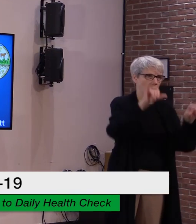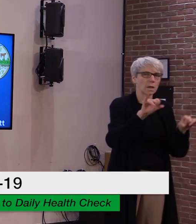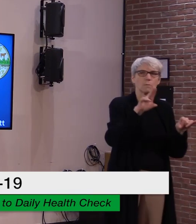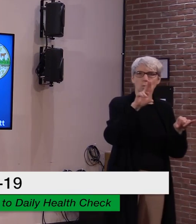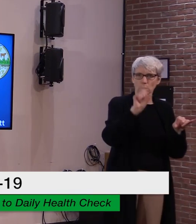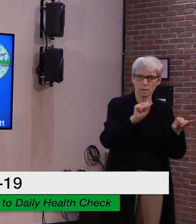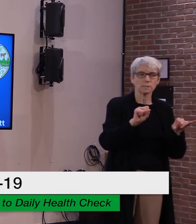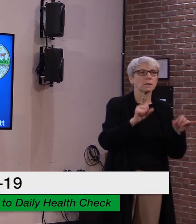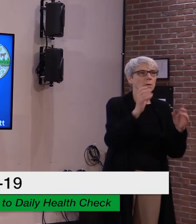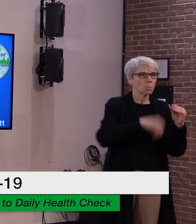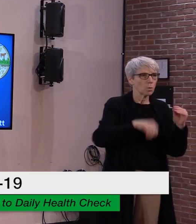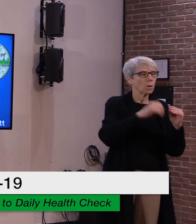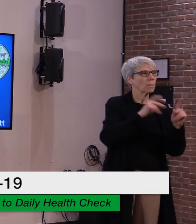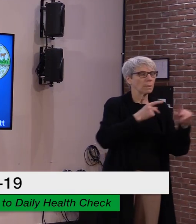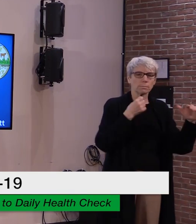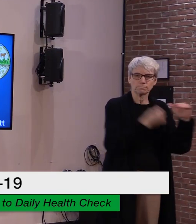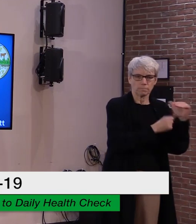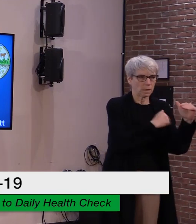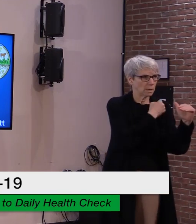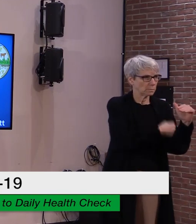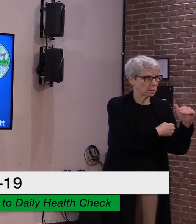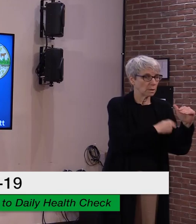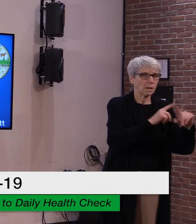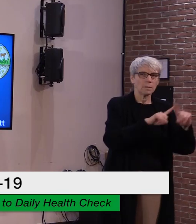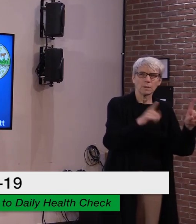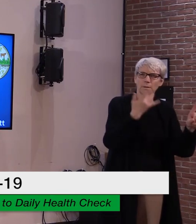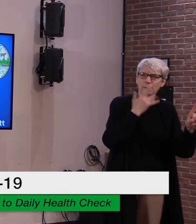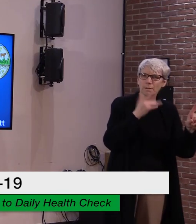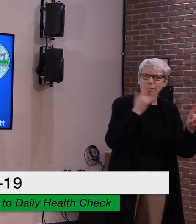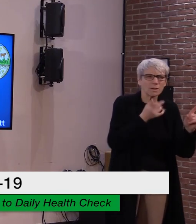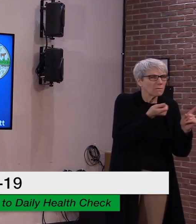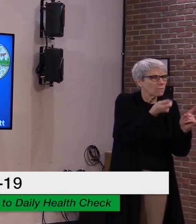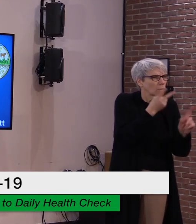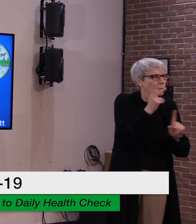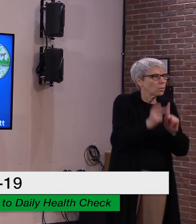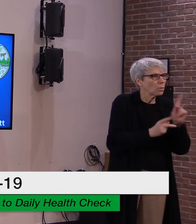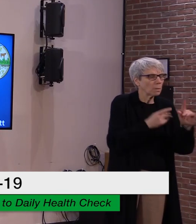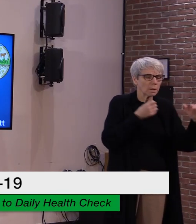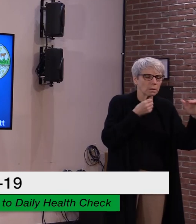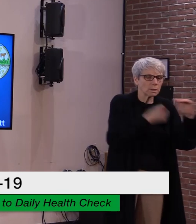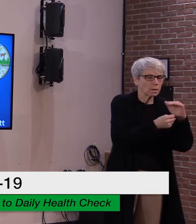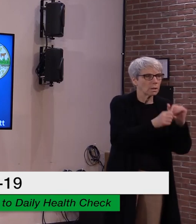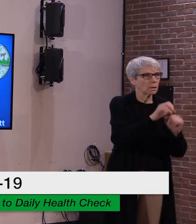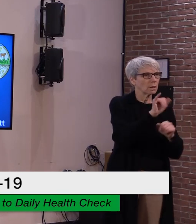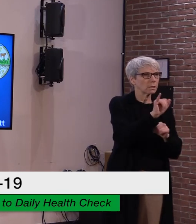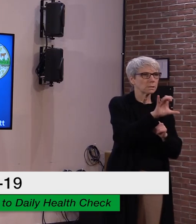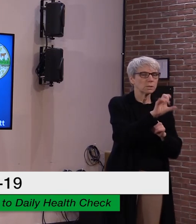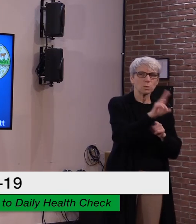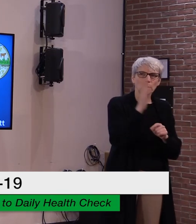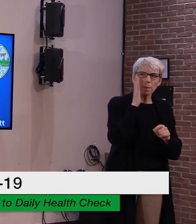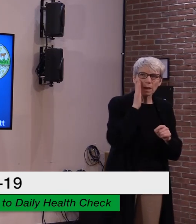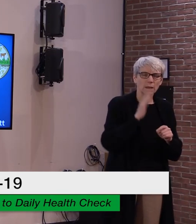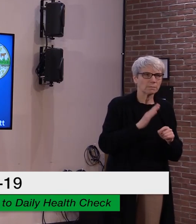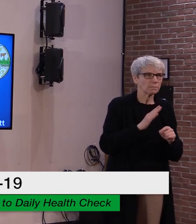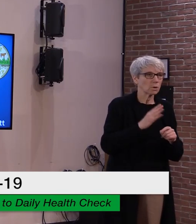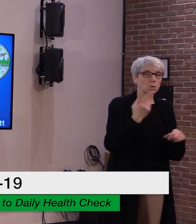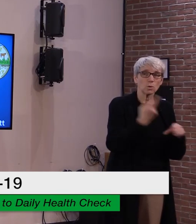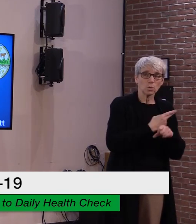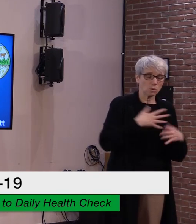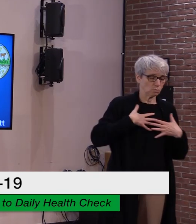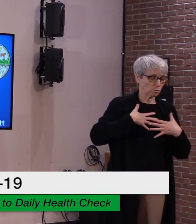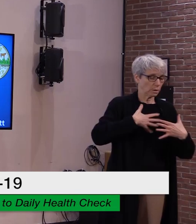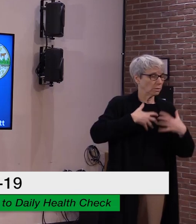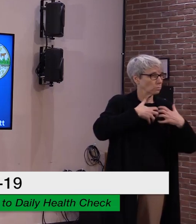icu and very rare patients actually on a ventilator i can help make some sense of this